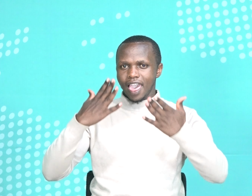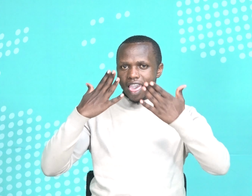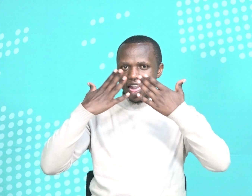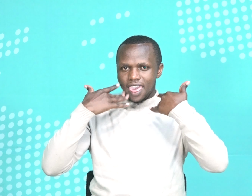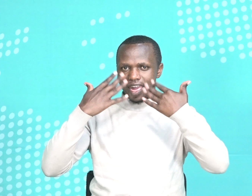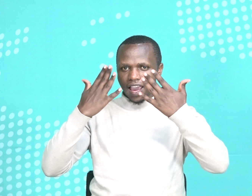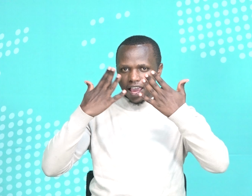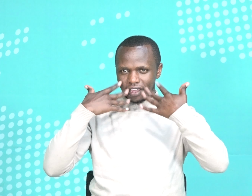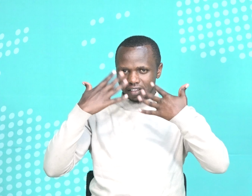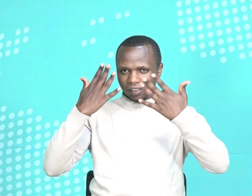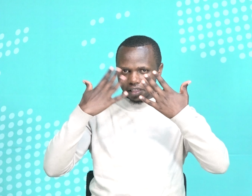air,